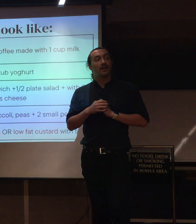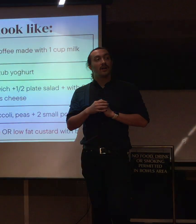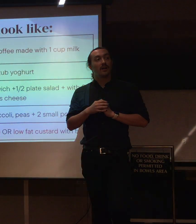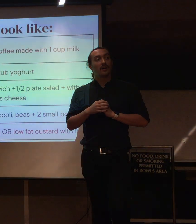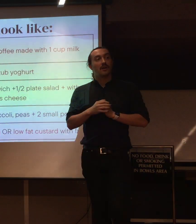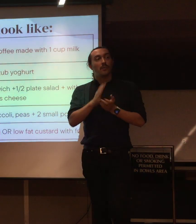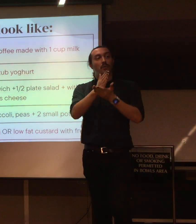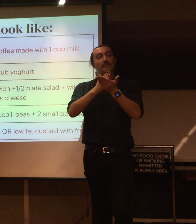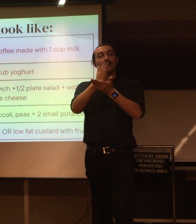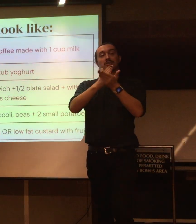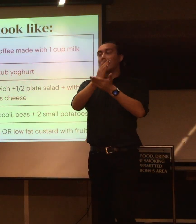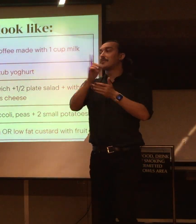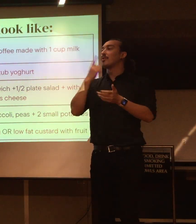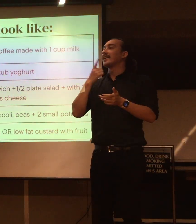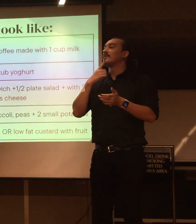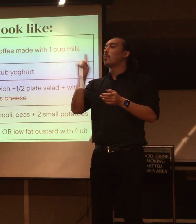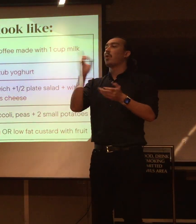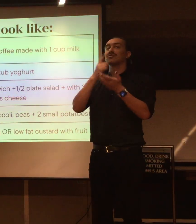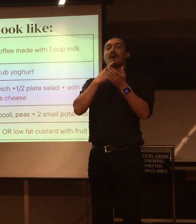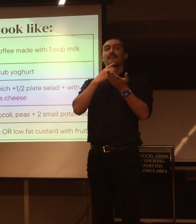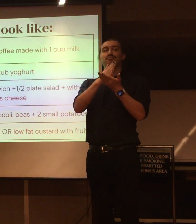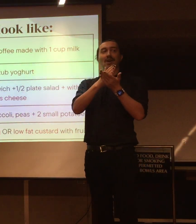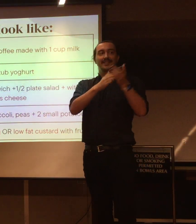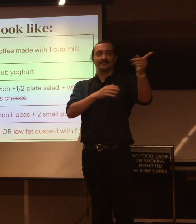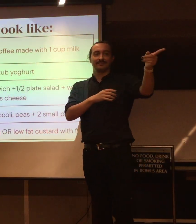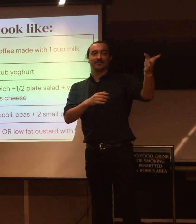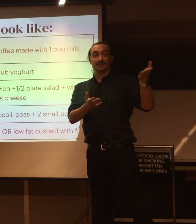question. What about what type of take bread? a picture.